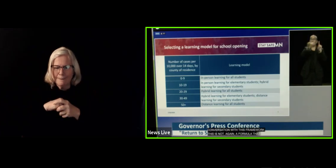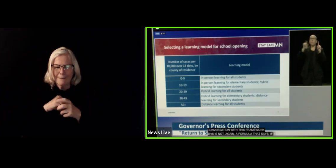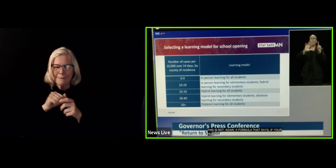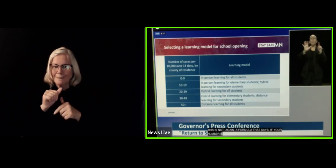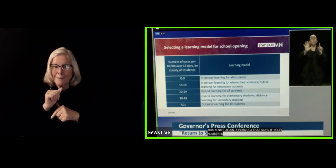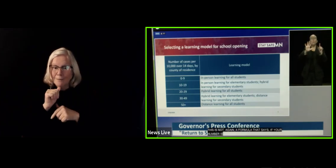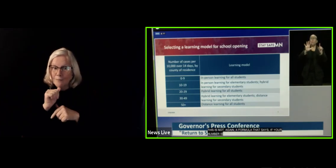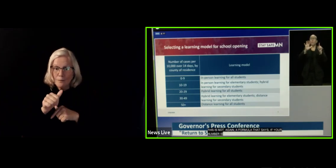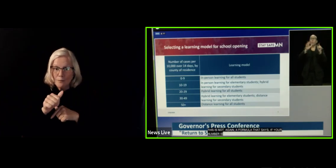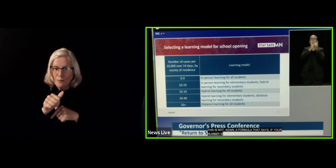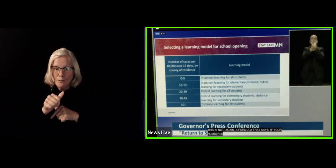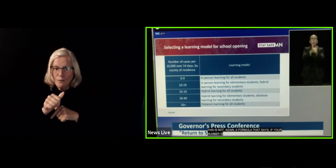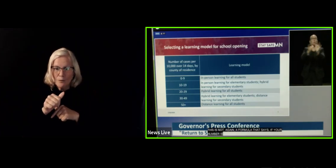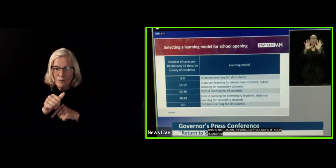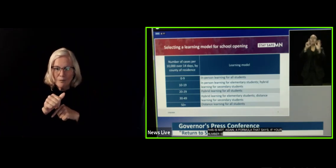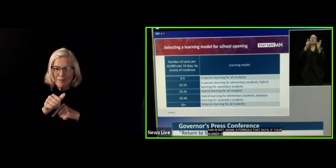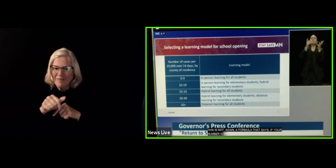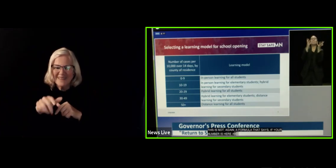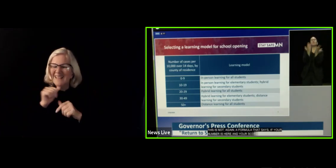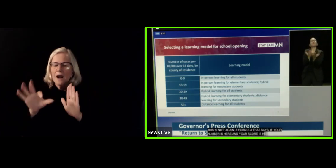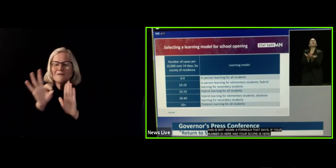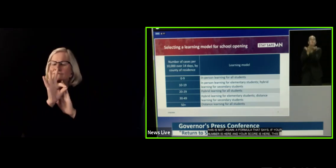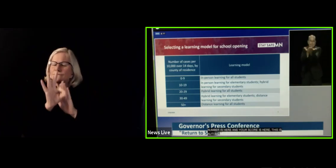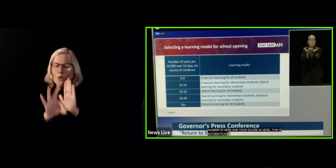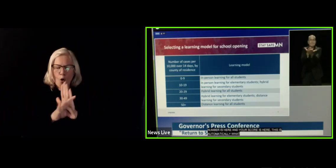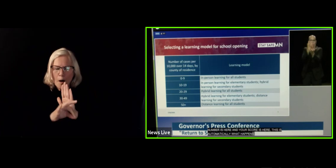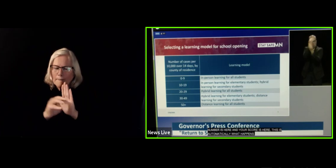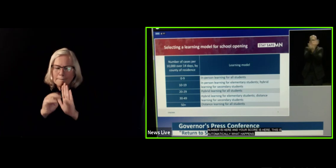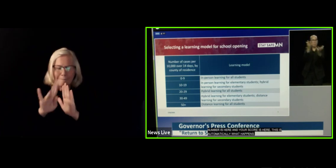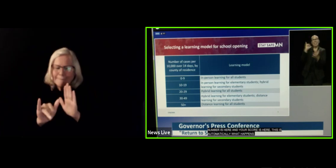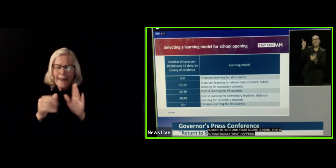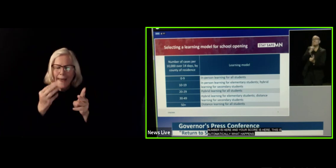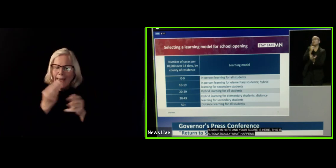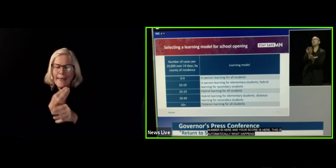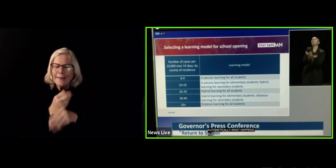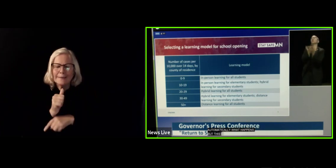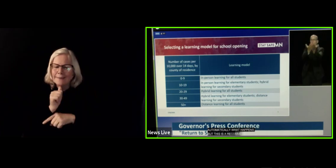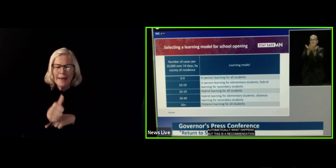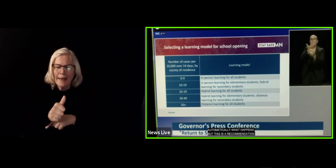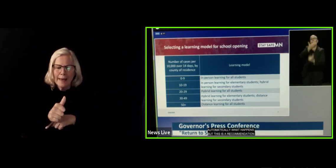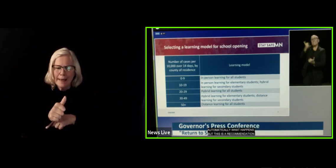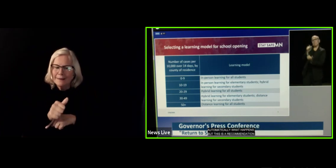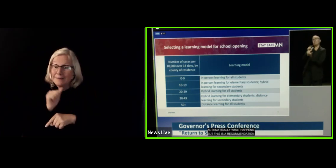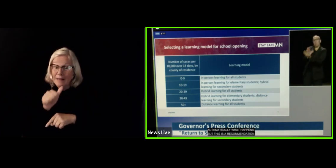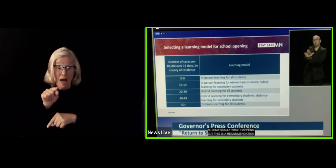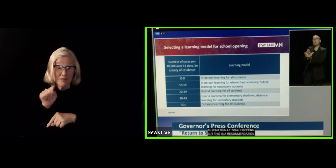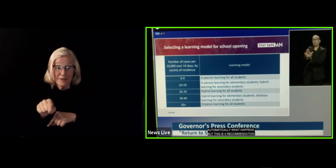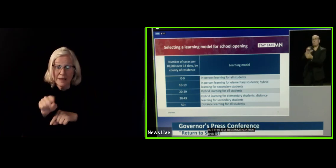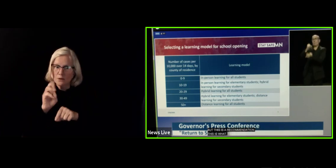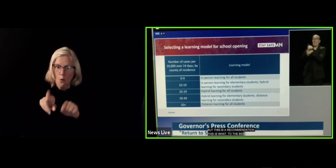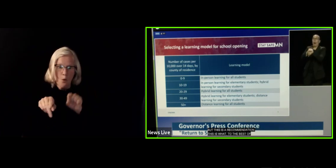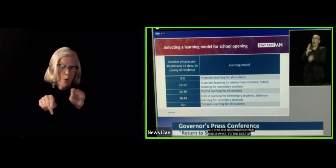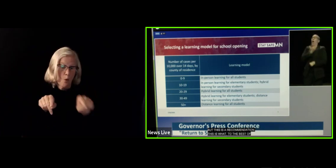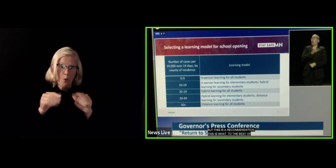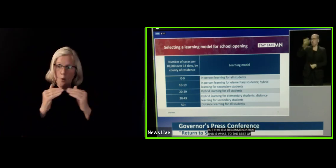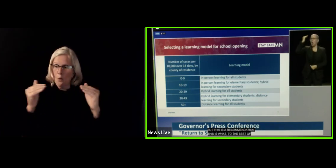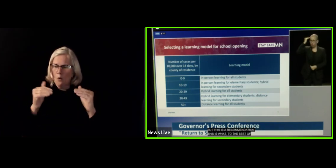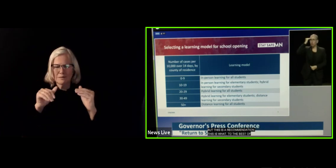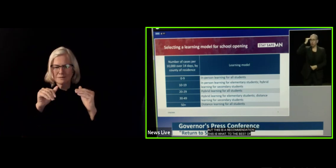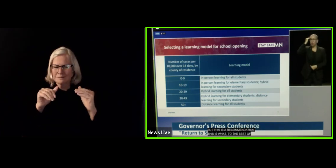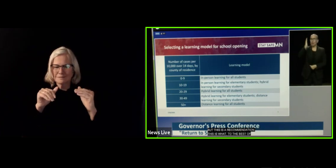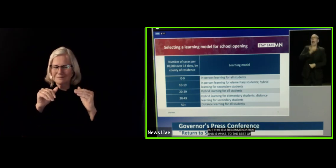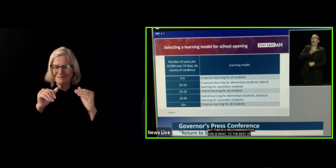what happens. But this is a recommendation. This is what, to the best of our knowledge of the data today, this is